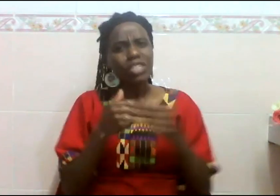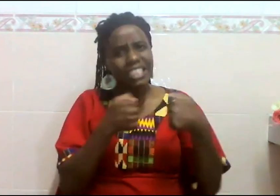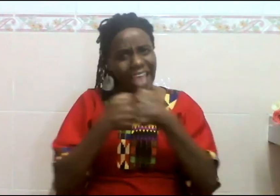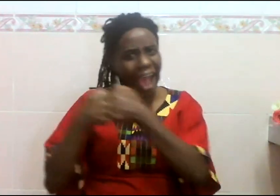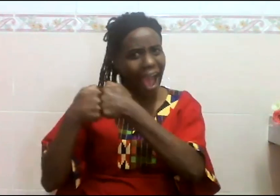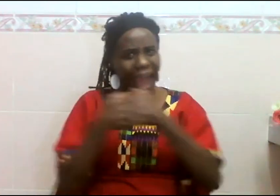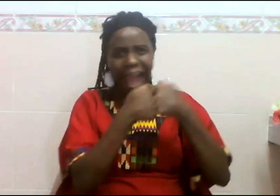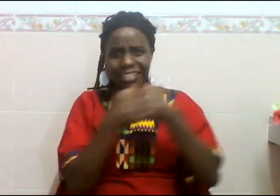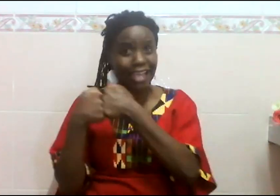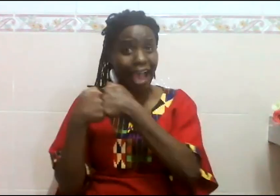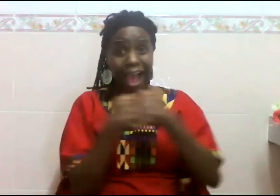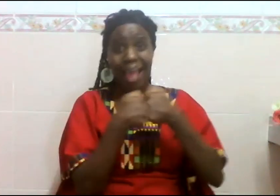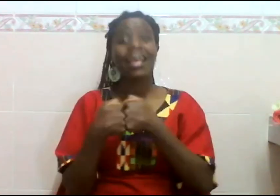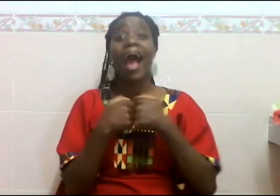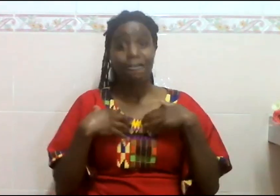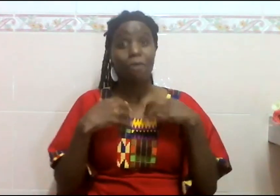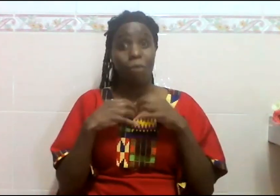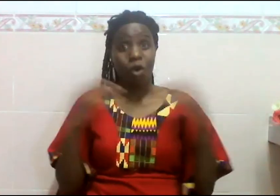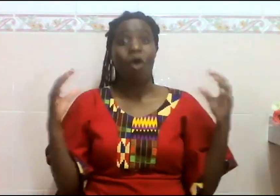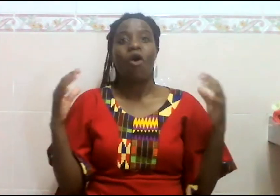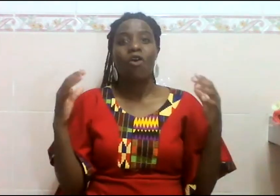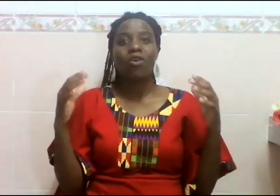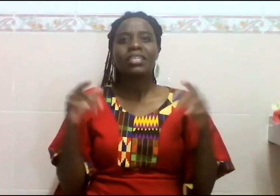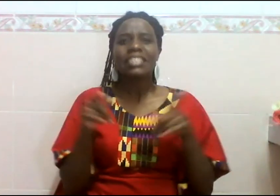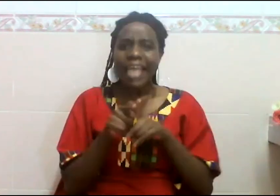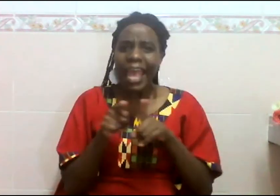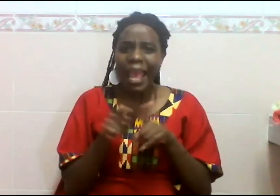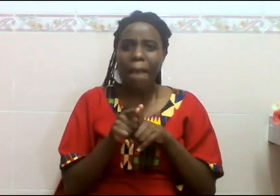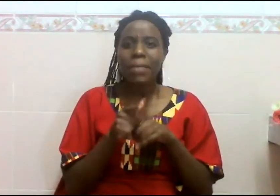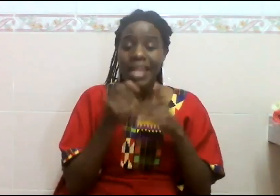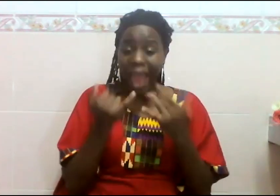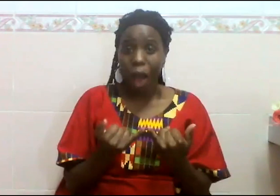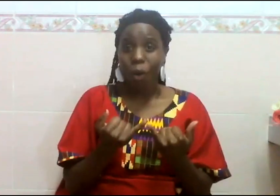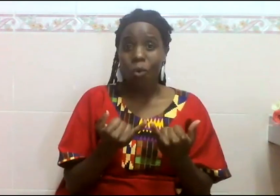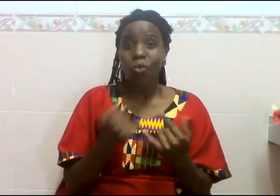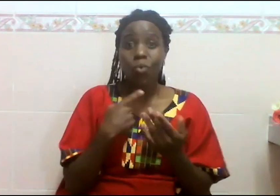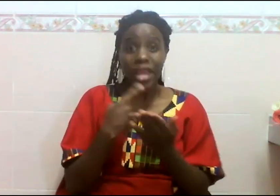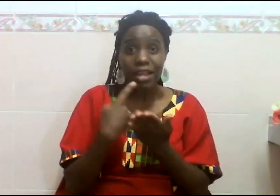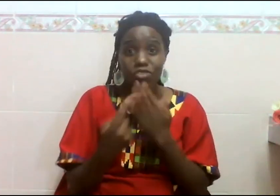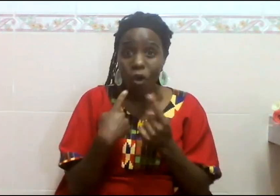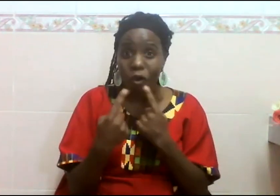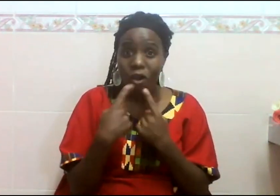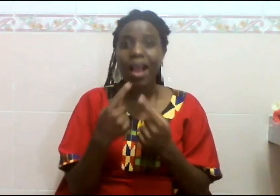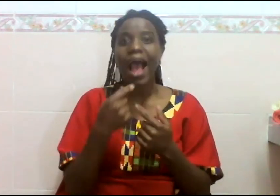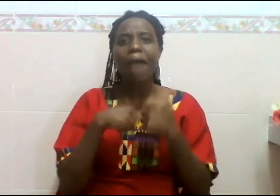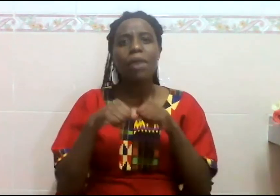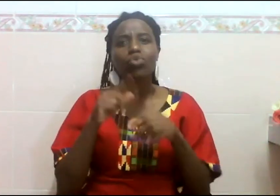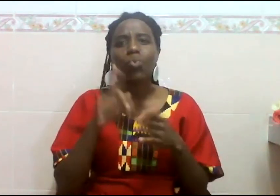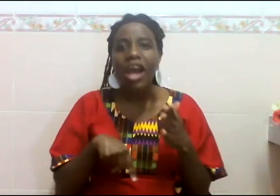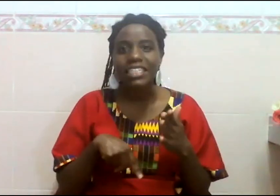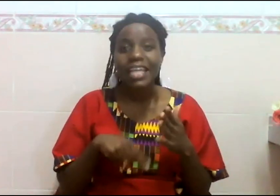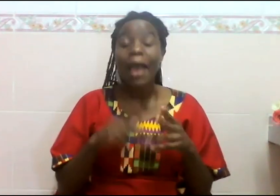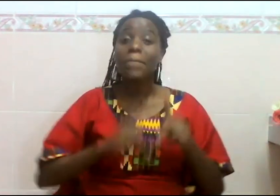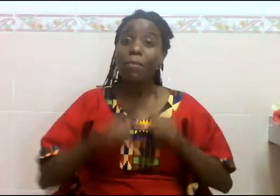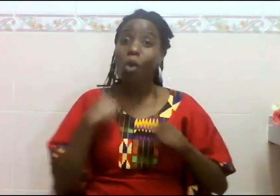we are having these conversations, we have sort of people who are gatekeeping for the system, and there are